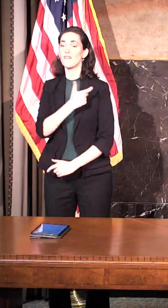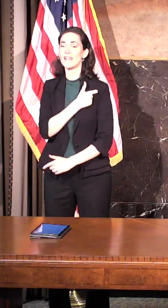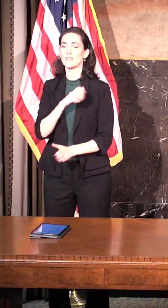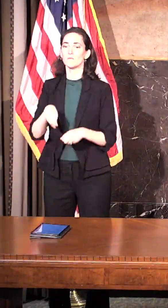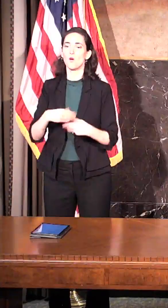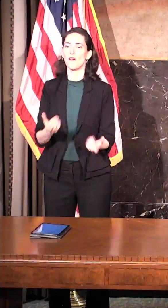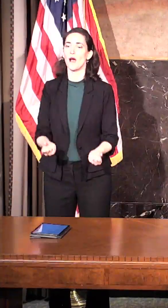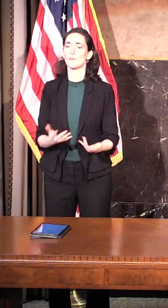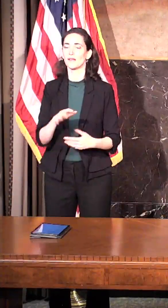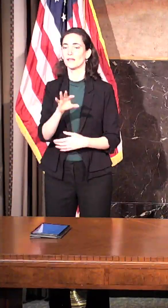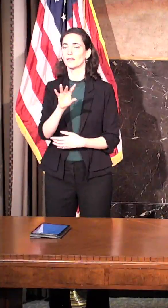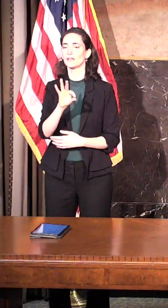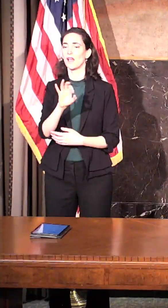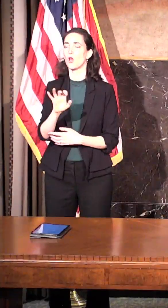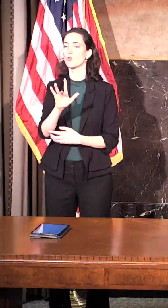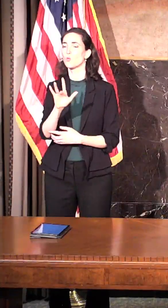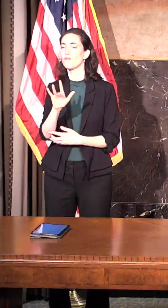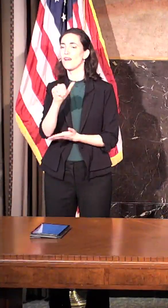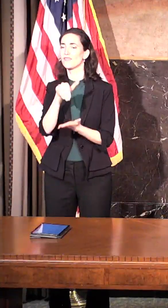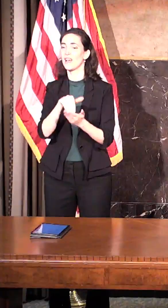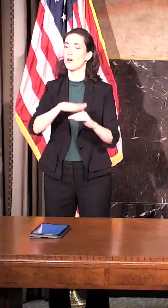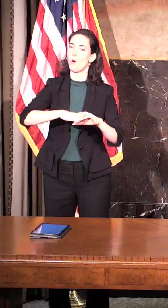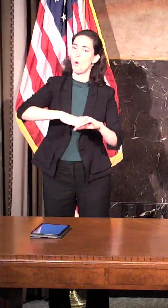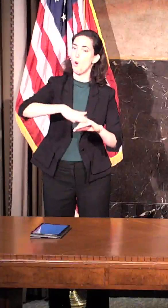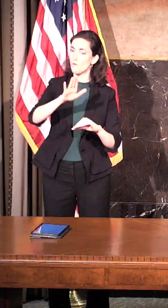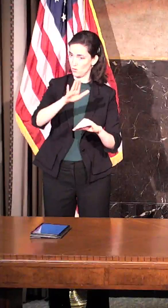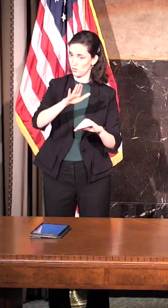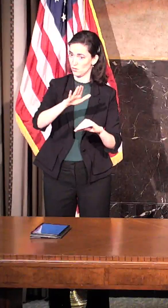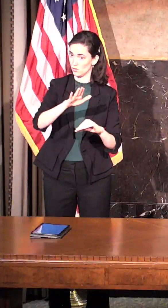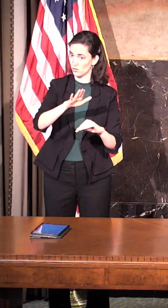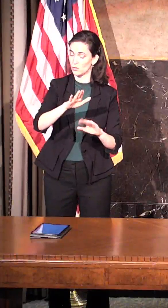vaccine, and that includes